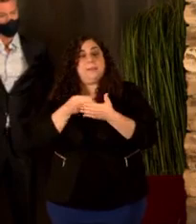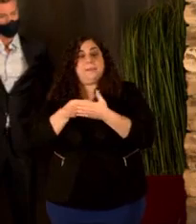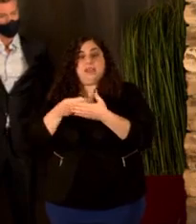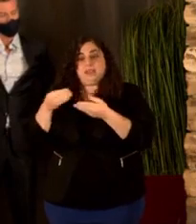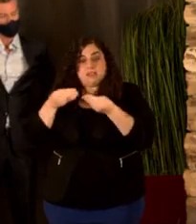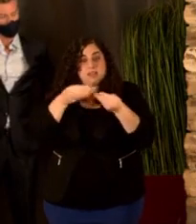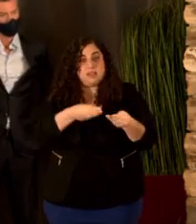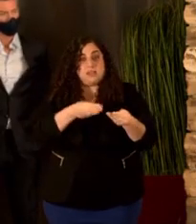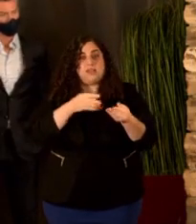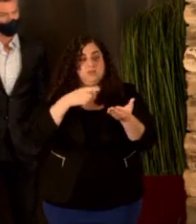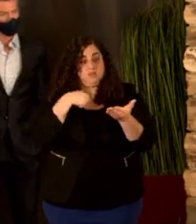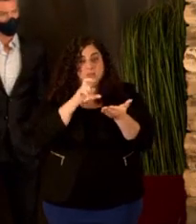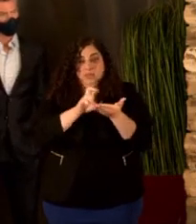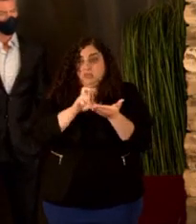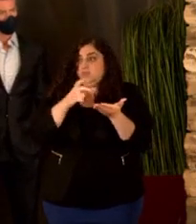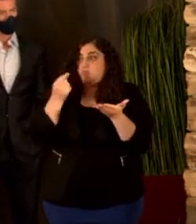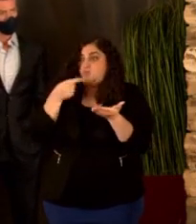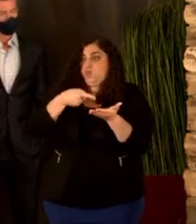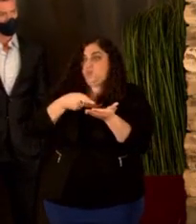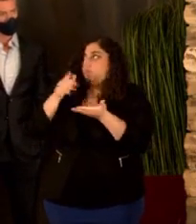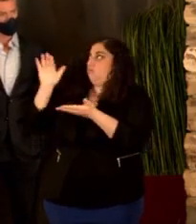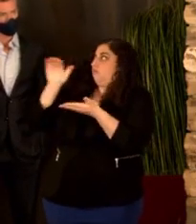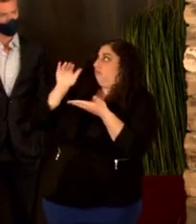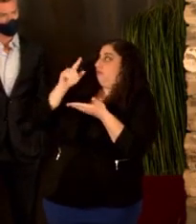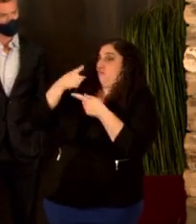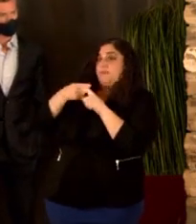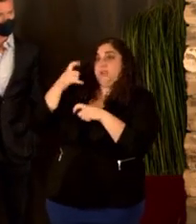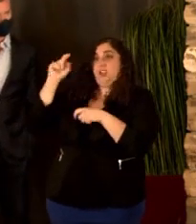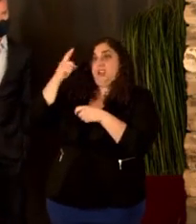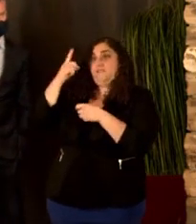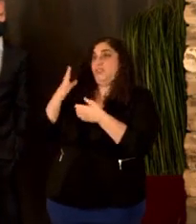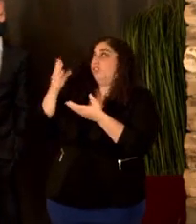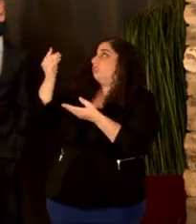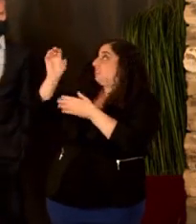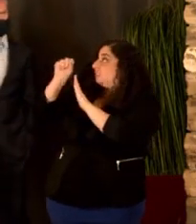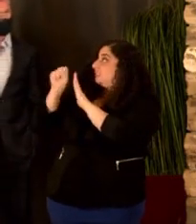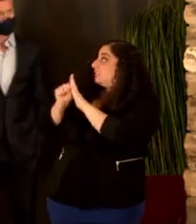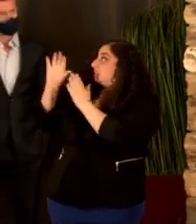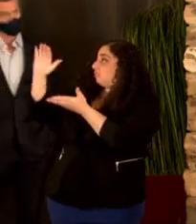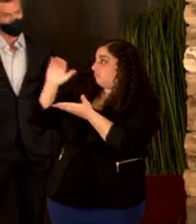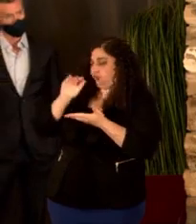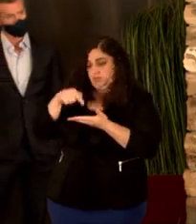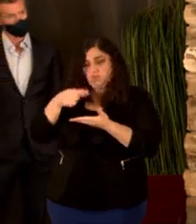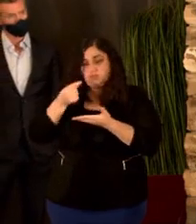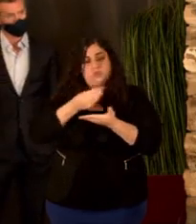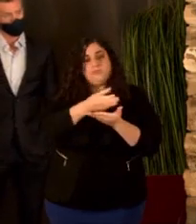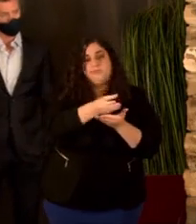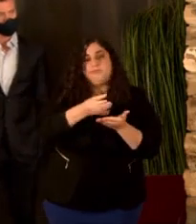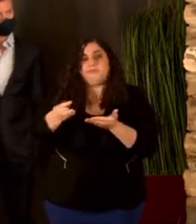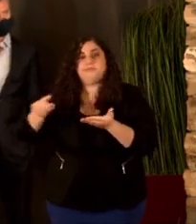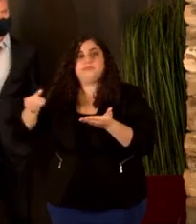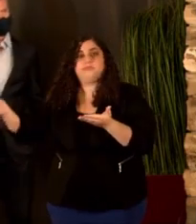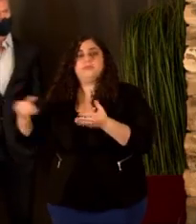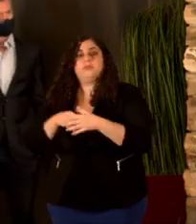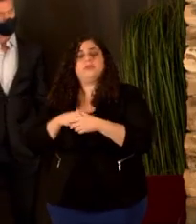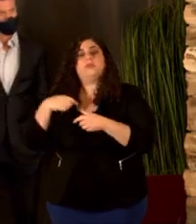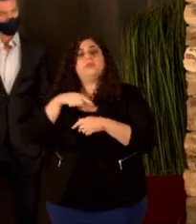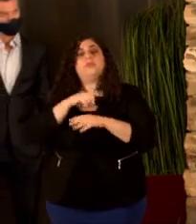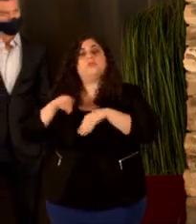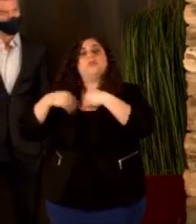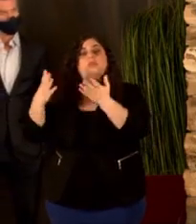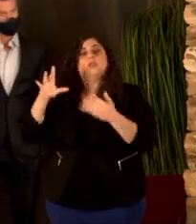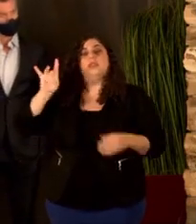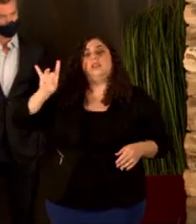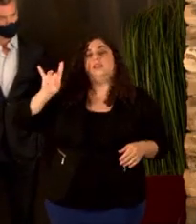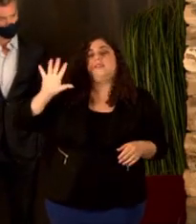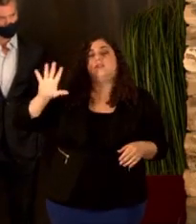own. Our recently created Office of Homeless Solutions at the county is proposed to work with more than $85 million